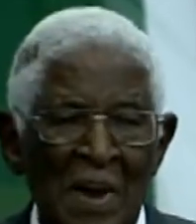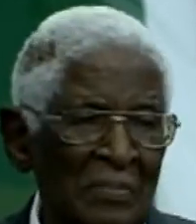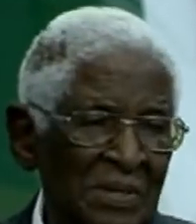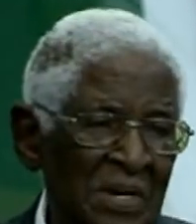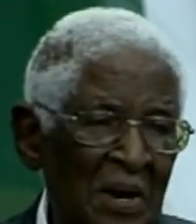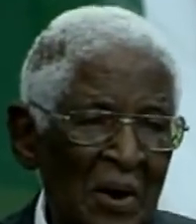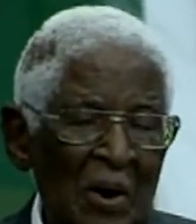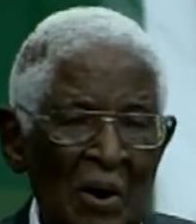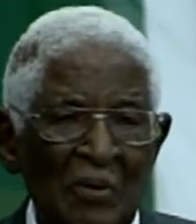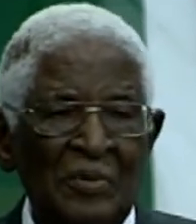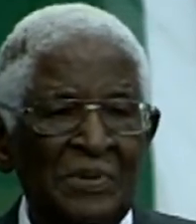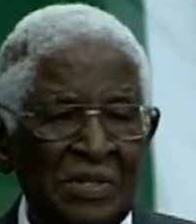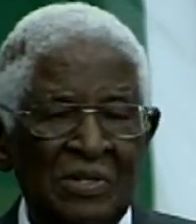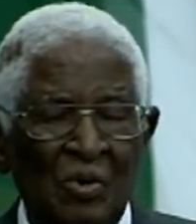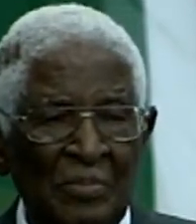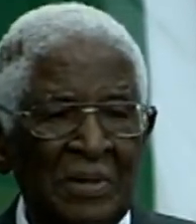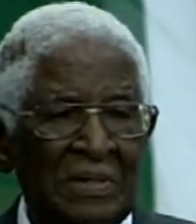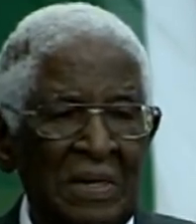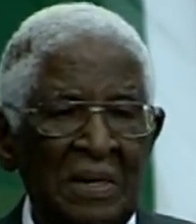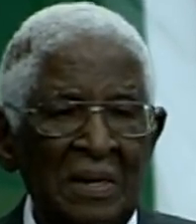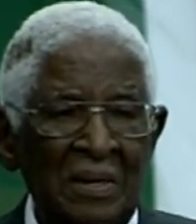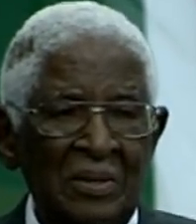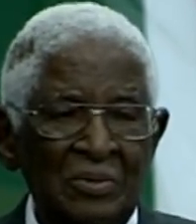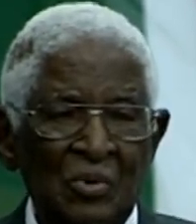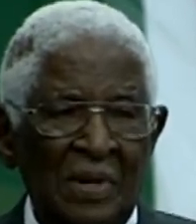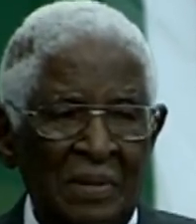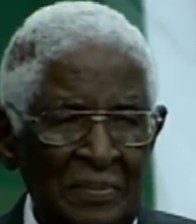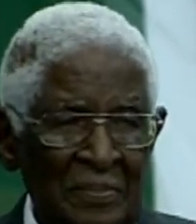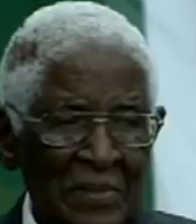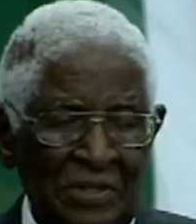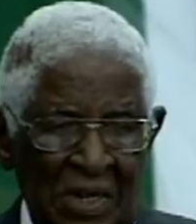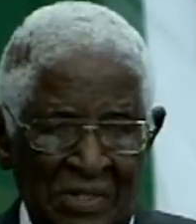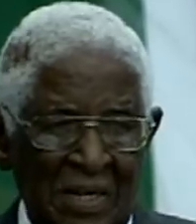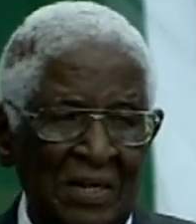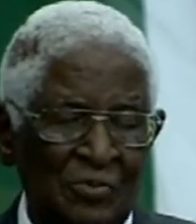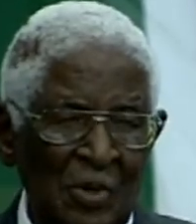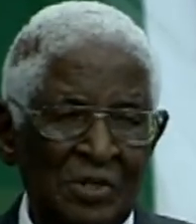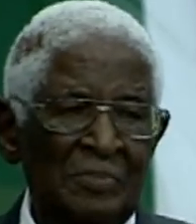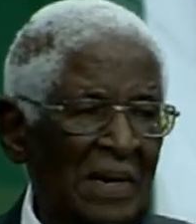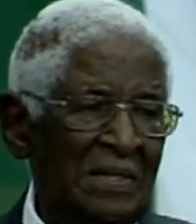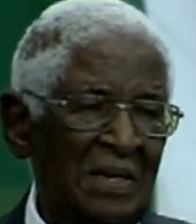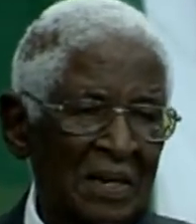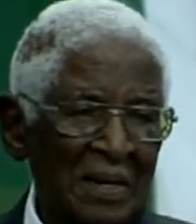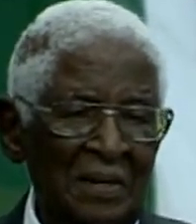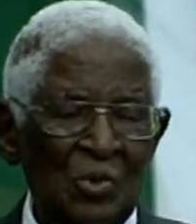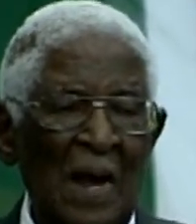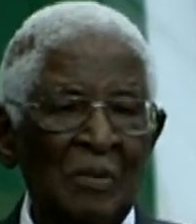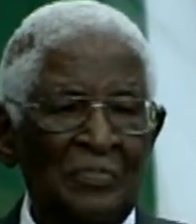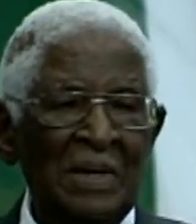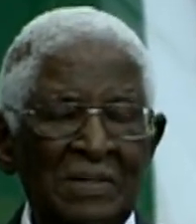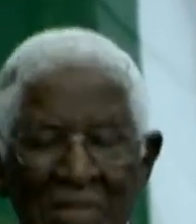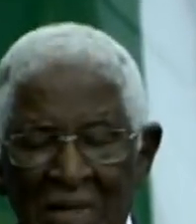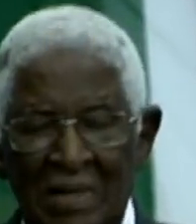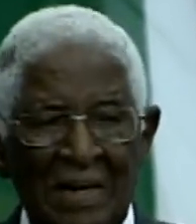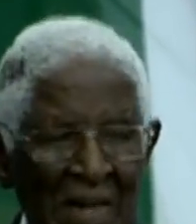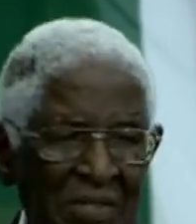people who are members of the business community to seize the responsibility to